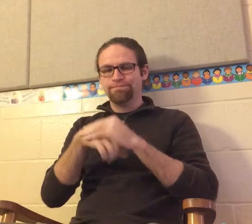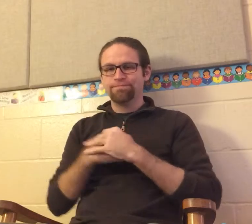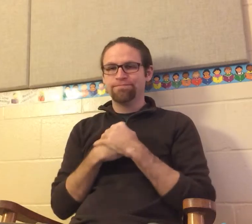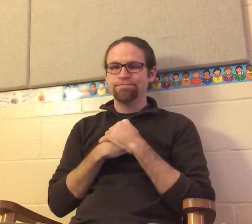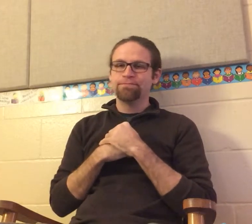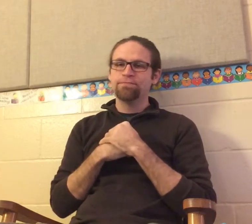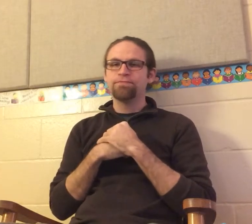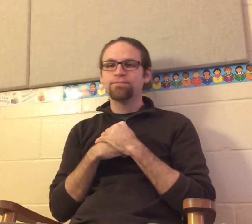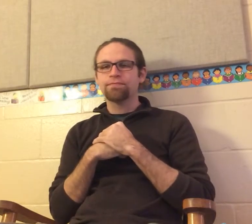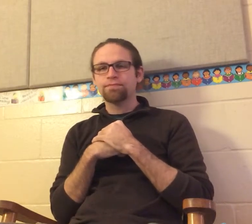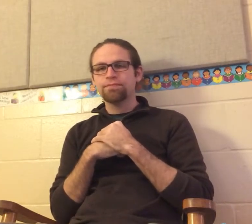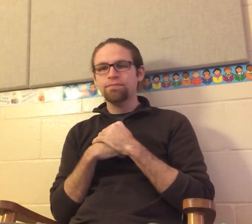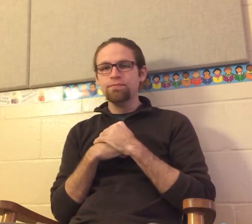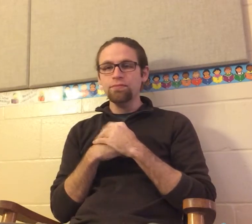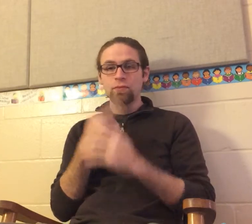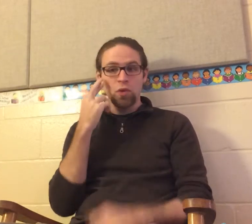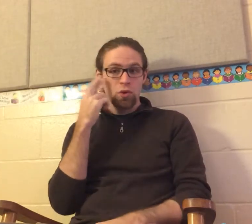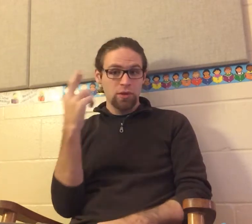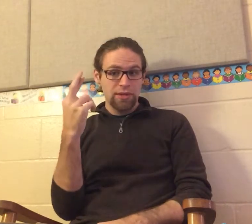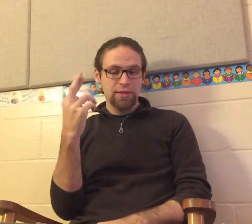This is because of the shape and tilt of Earth.